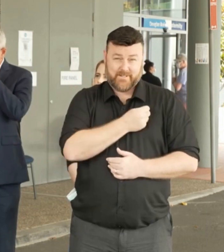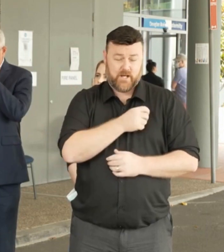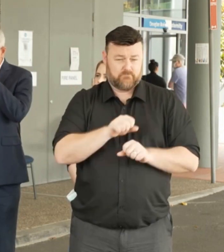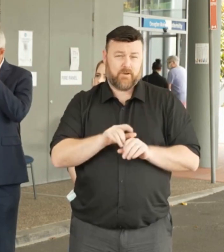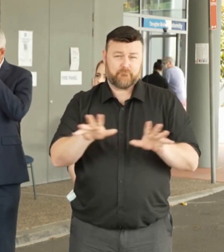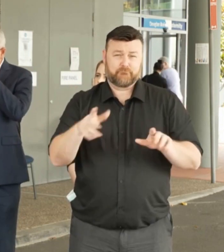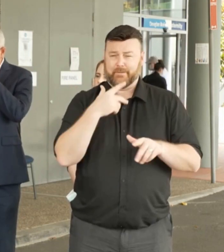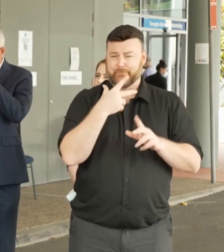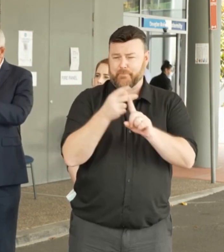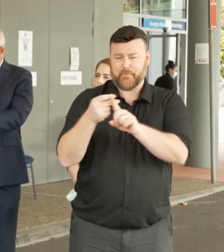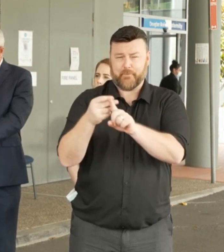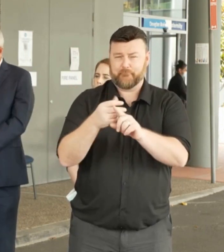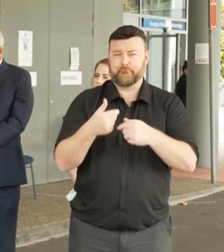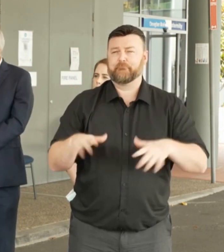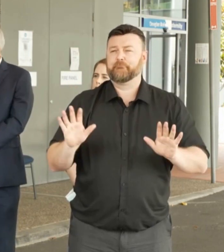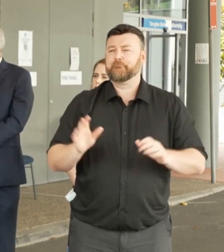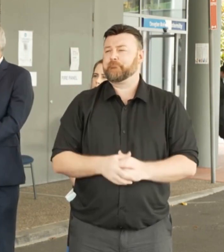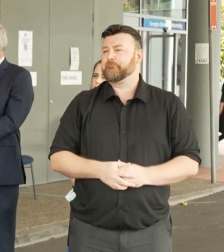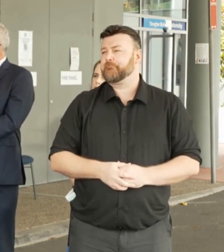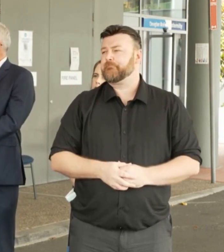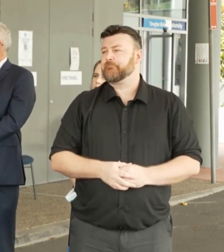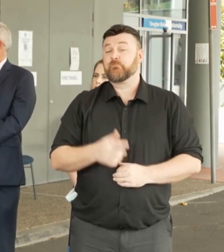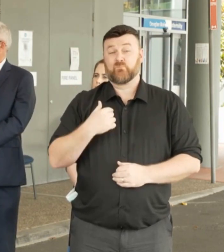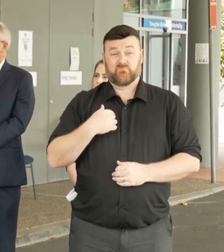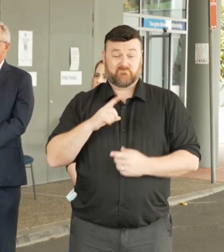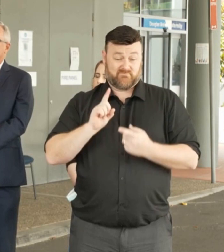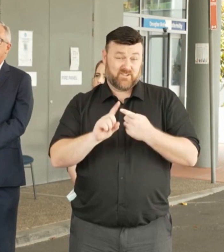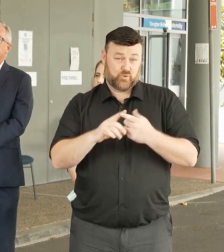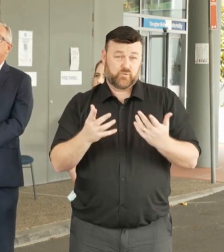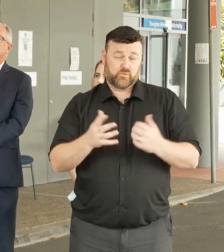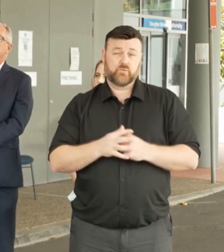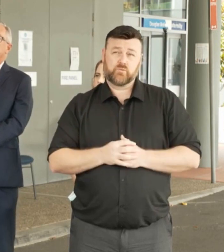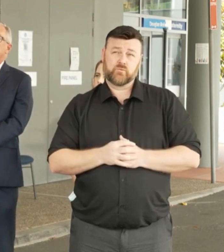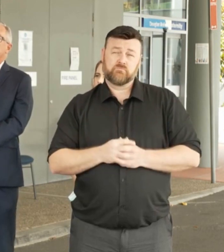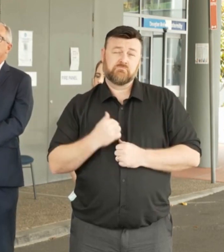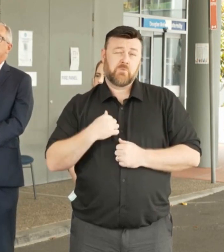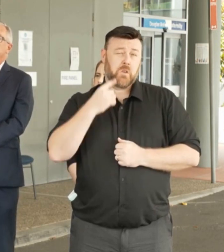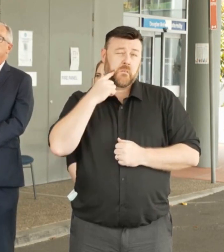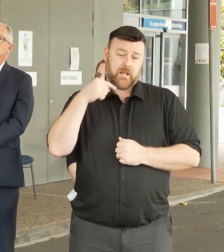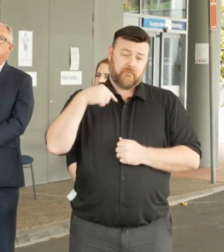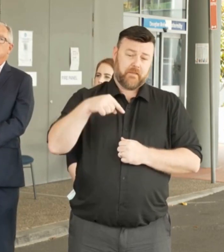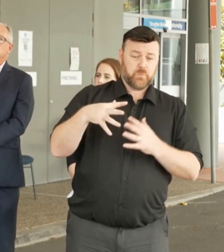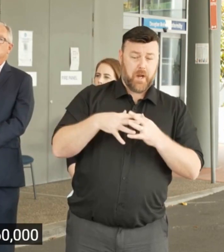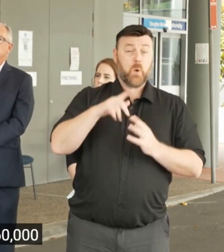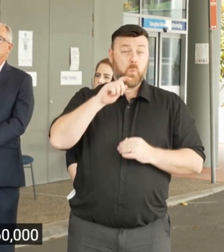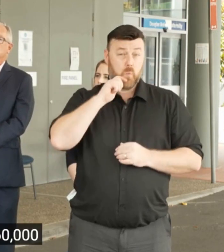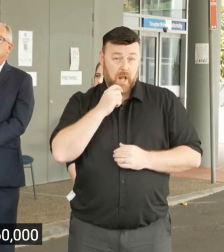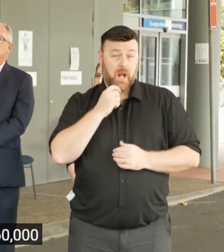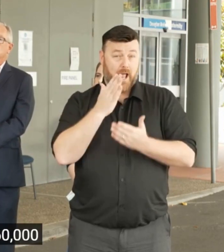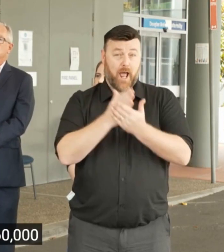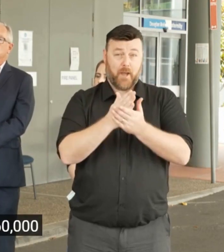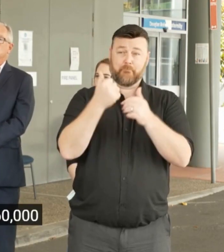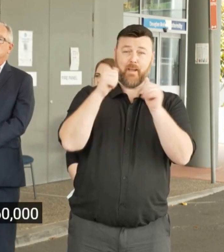We'll continue to do that. This week, as the Minister has said, almost 60. I think we will get to 60,000 this week when we include